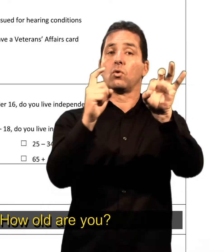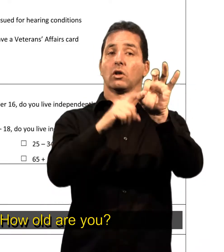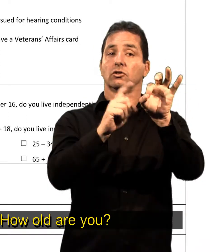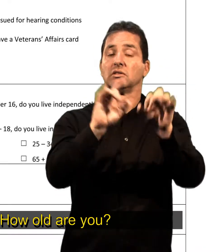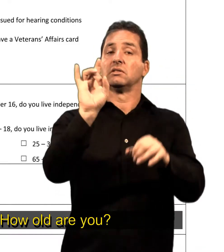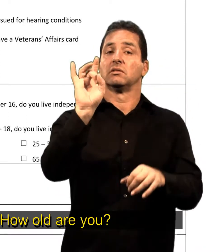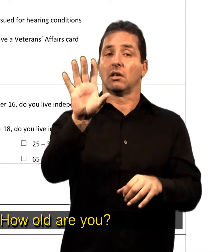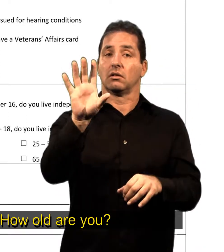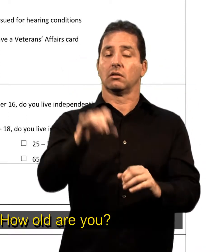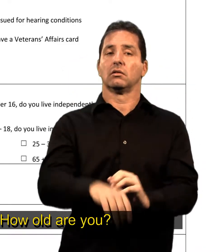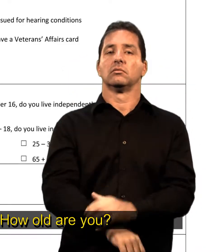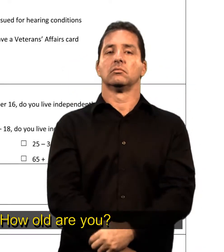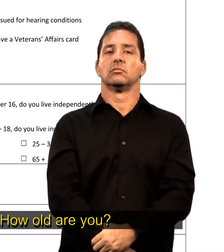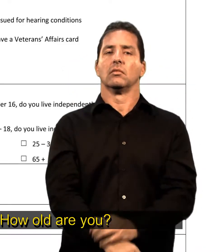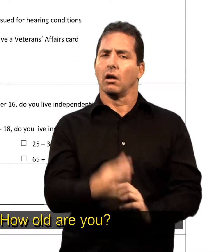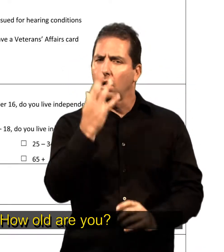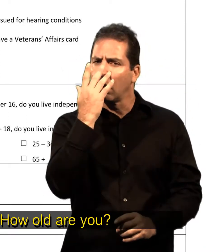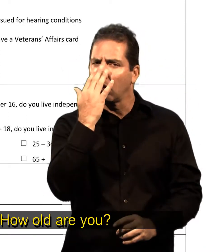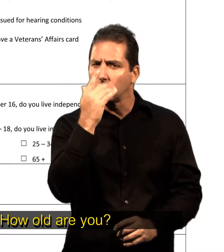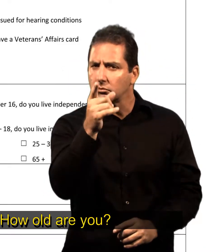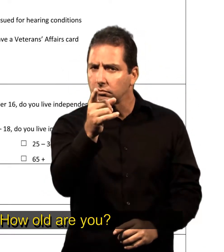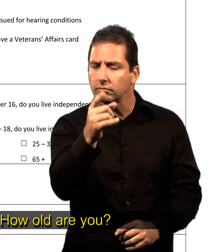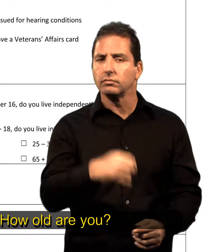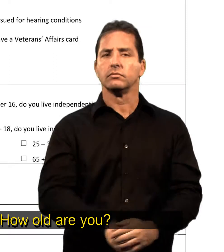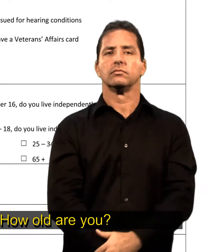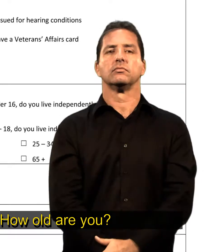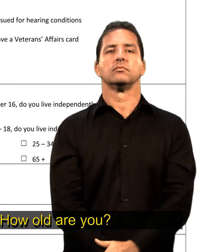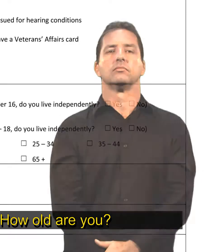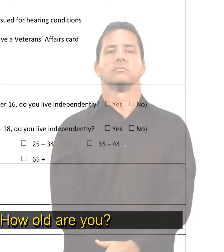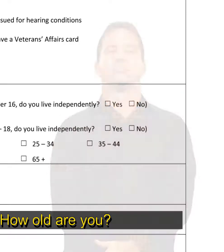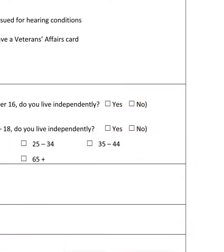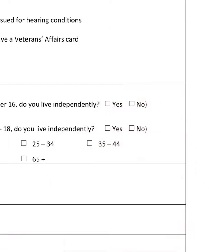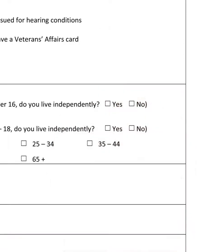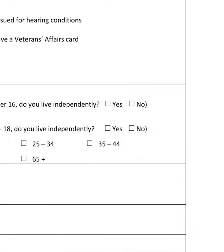Question 10. How old are you?